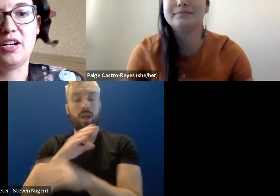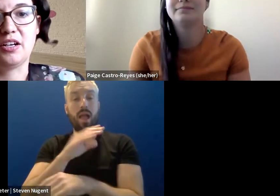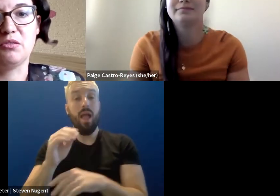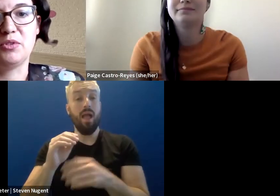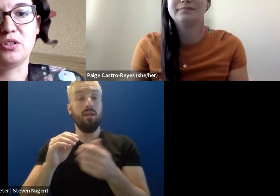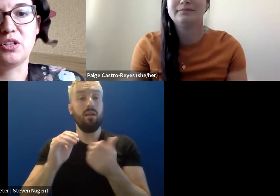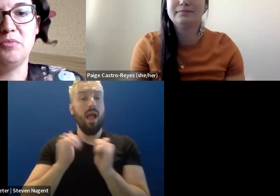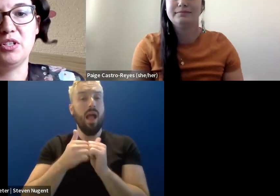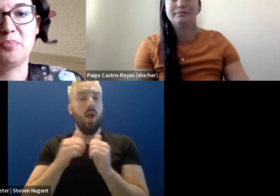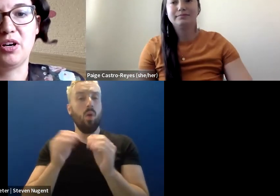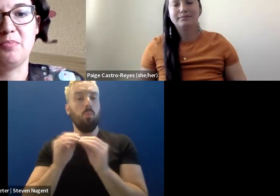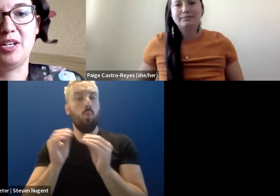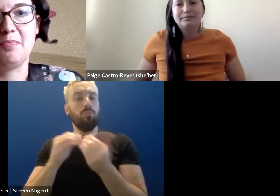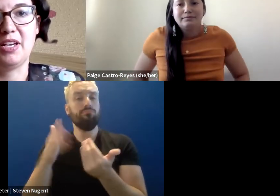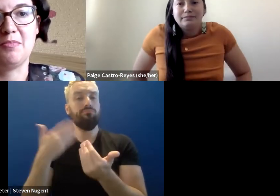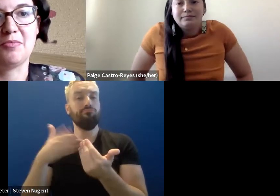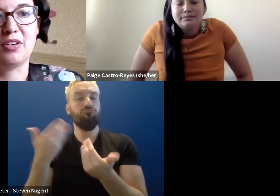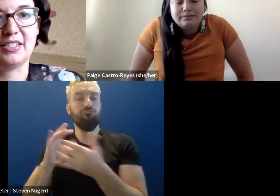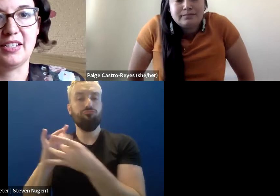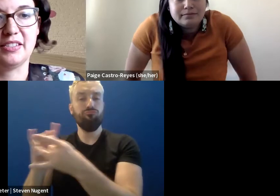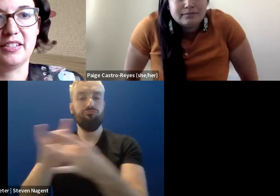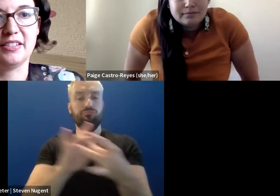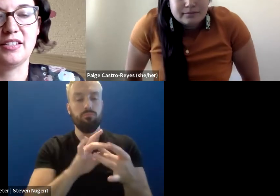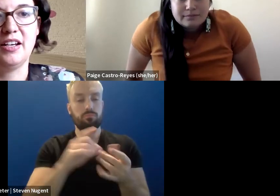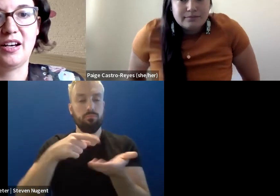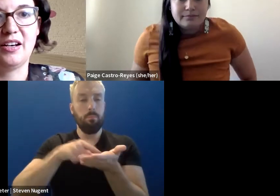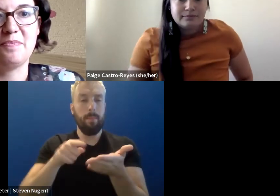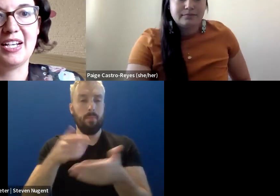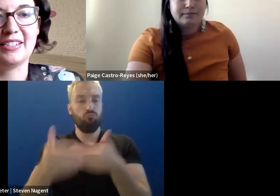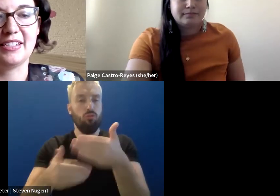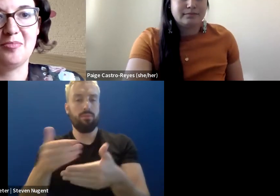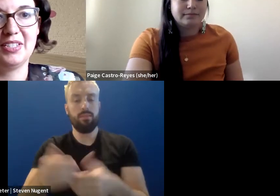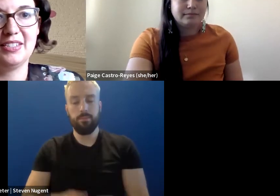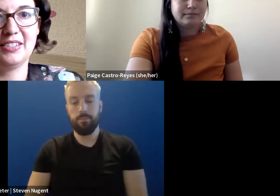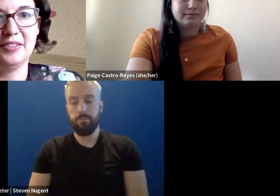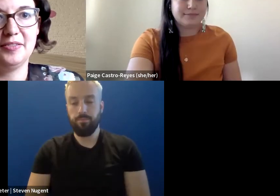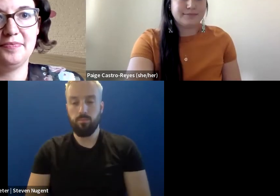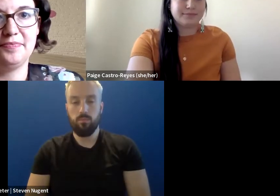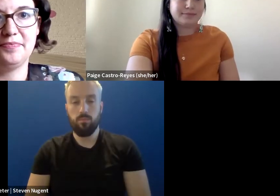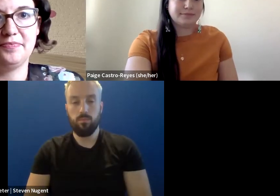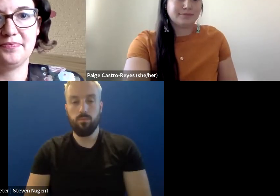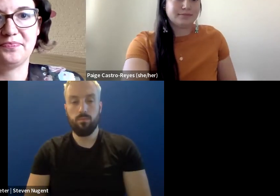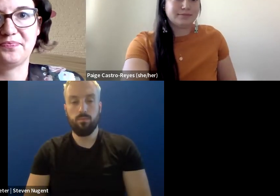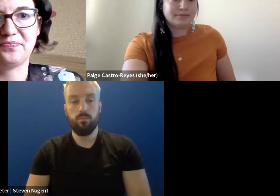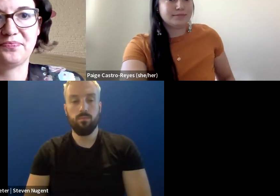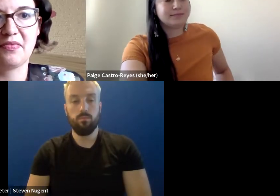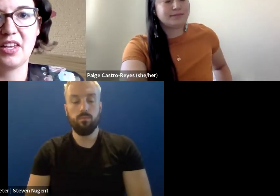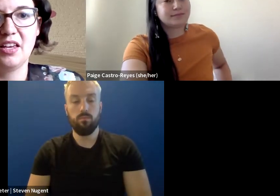to equitable community department payment processes. Next slide, please.